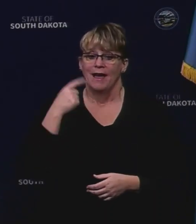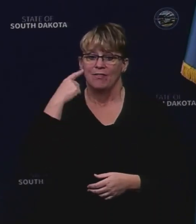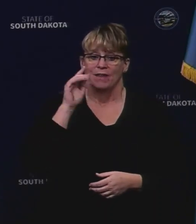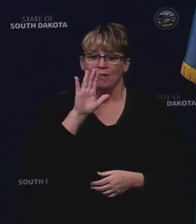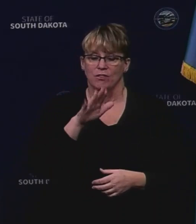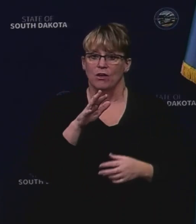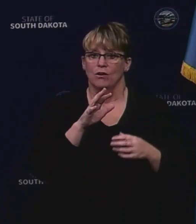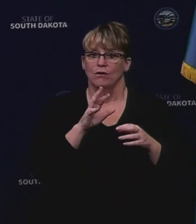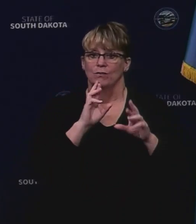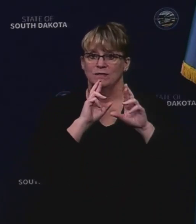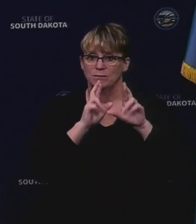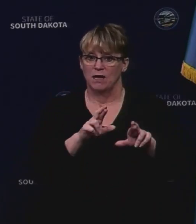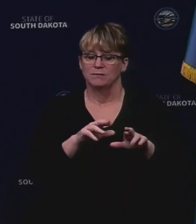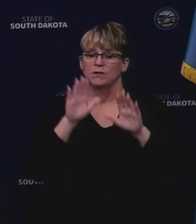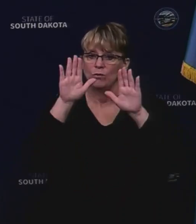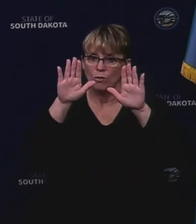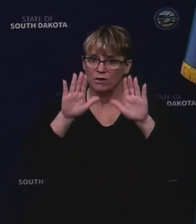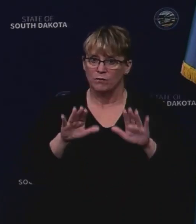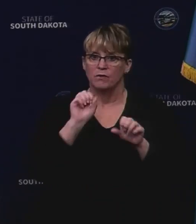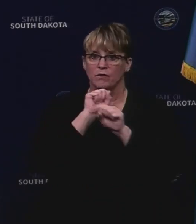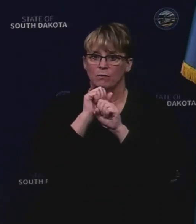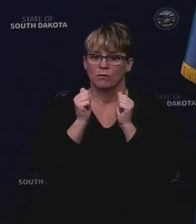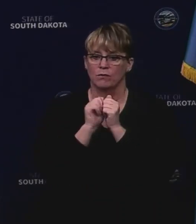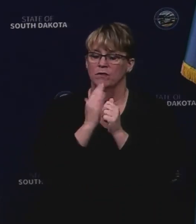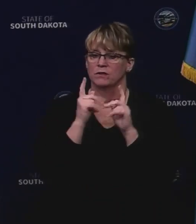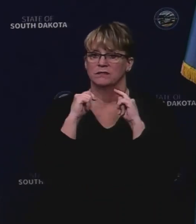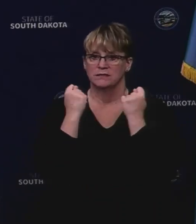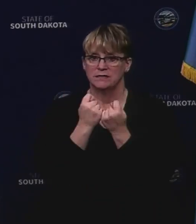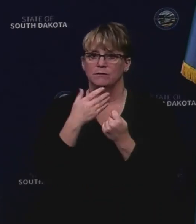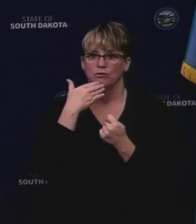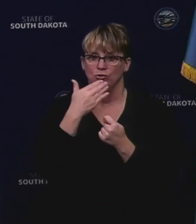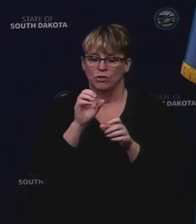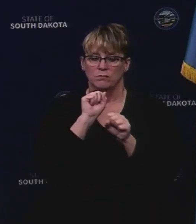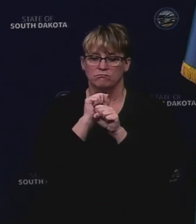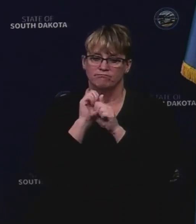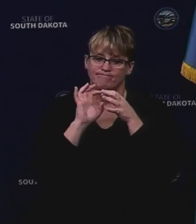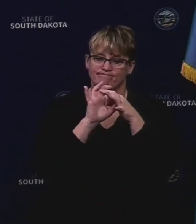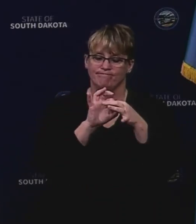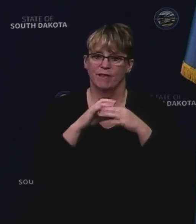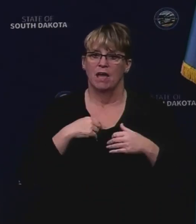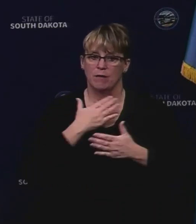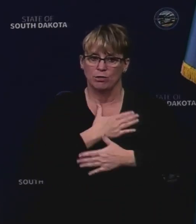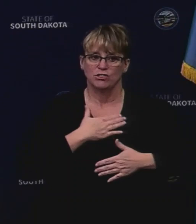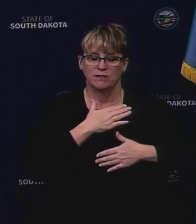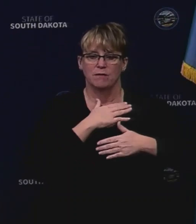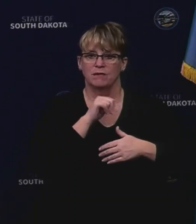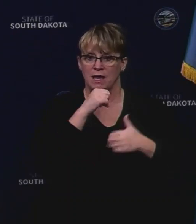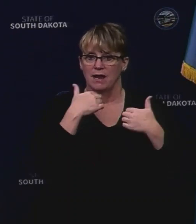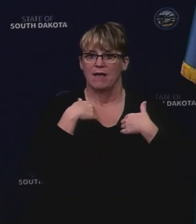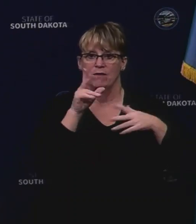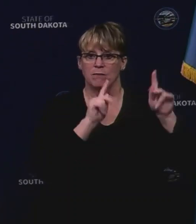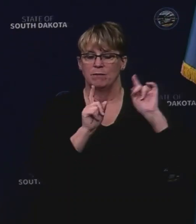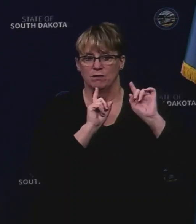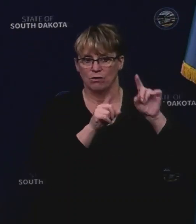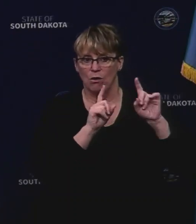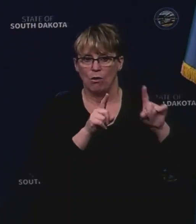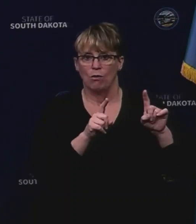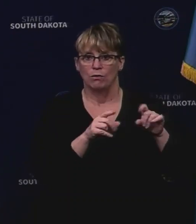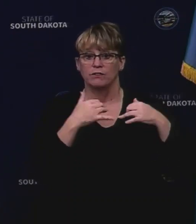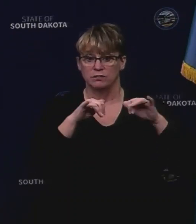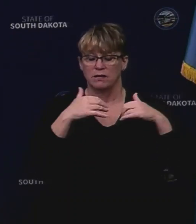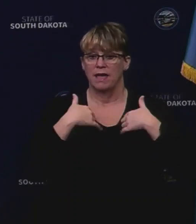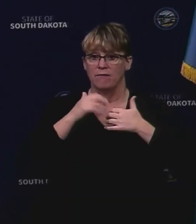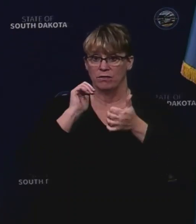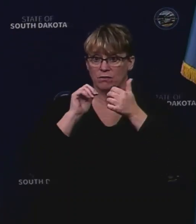their response has been wonderful. They've worked with our teams really well. I appreciate them making this type of a